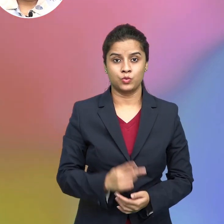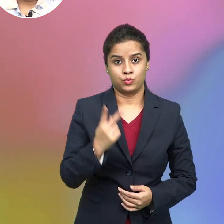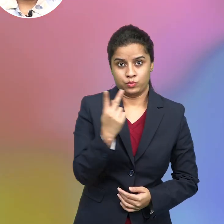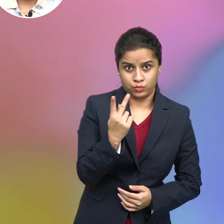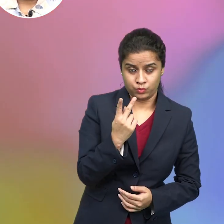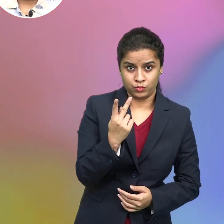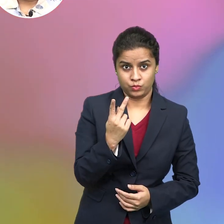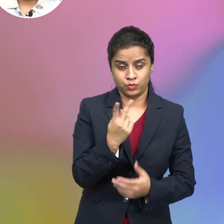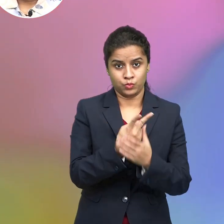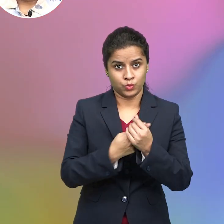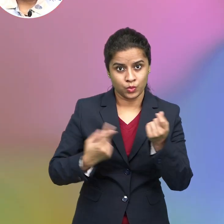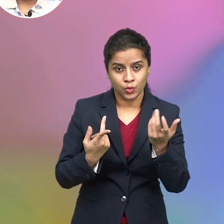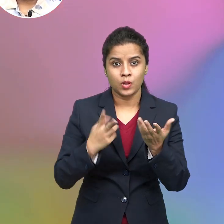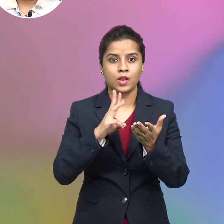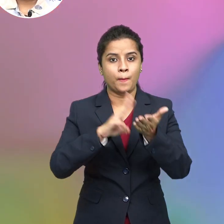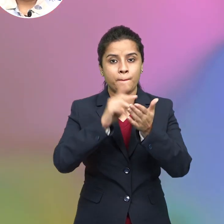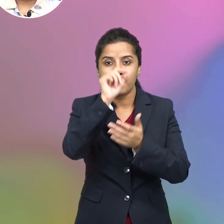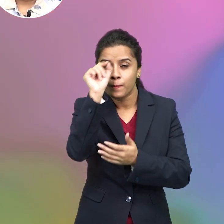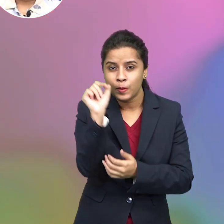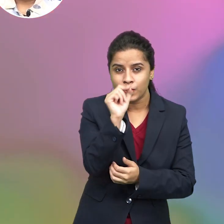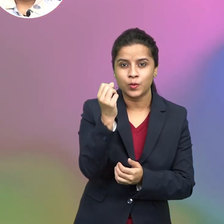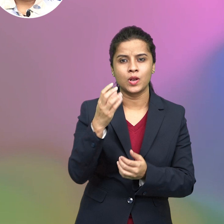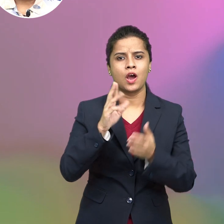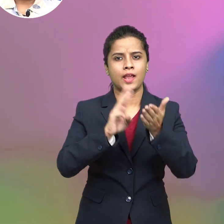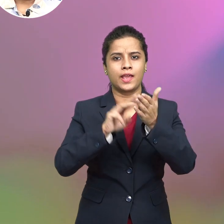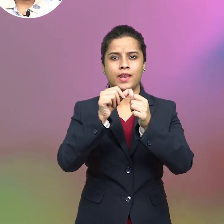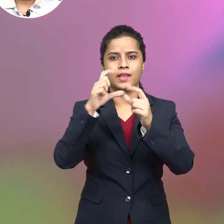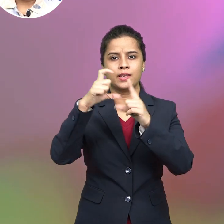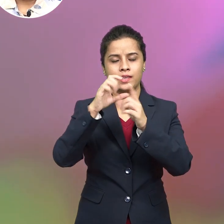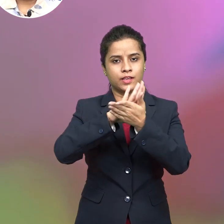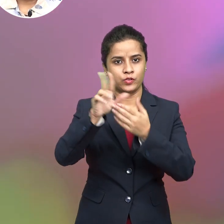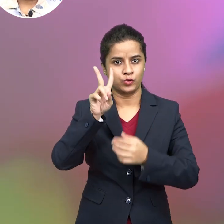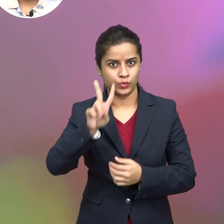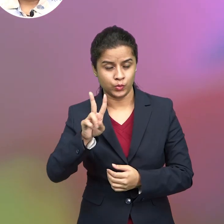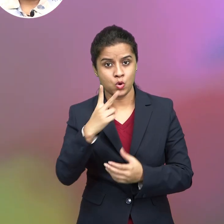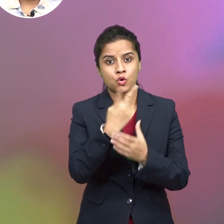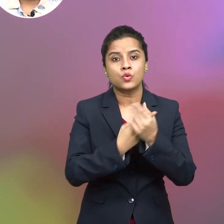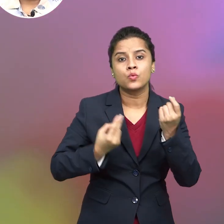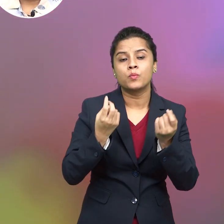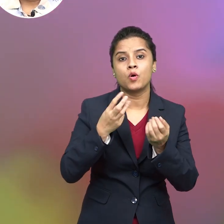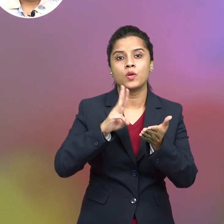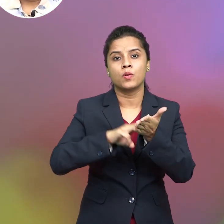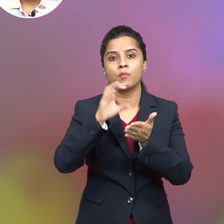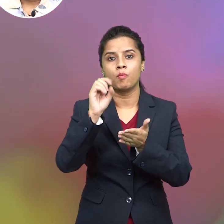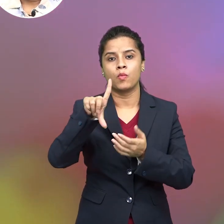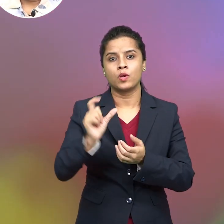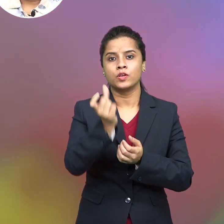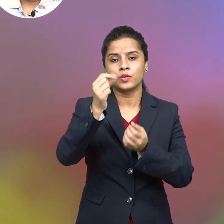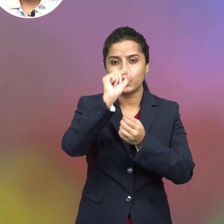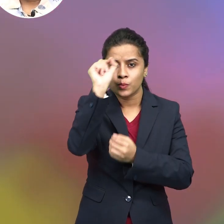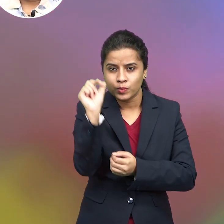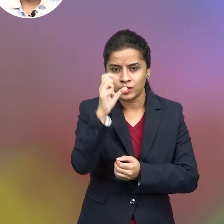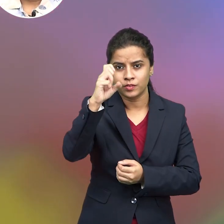Two molecules of NADH2 and 2 molecules of CO2